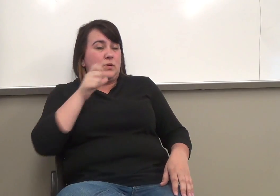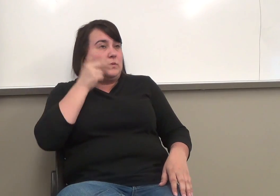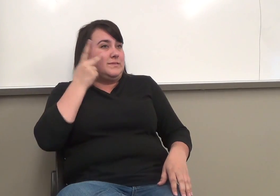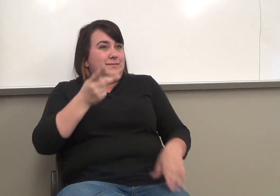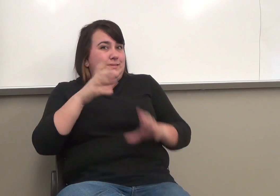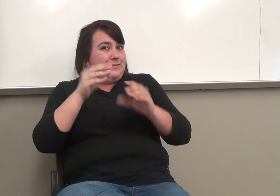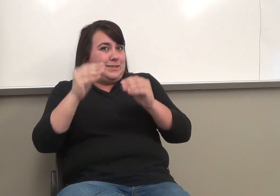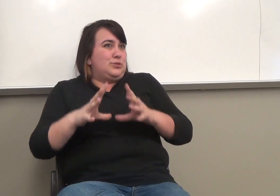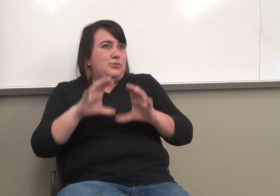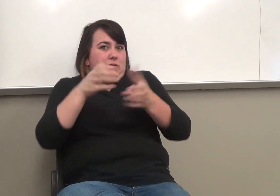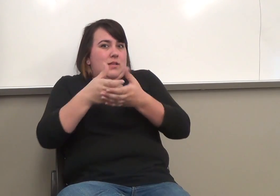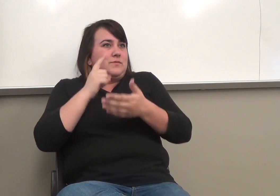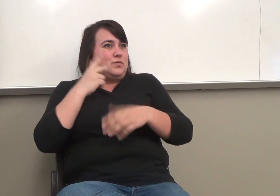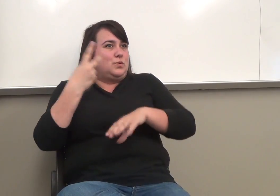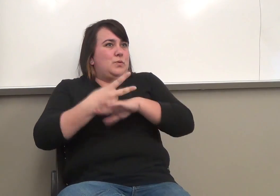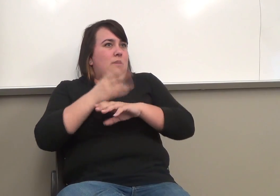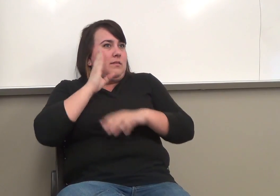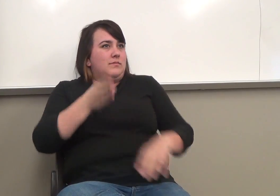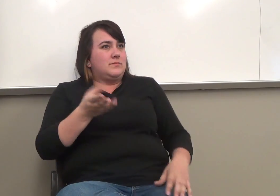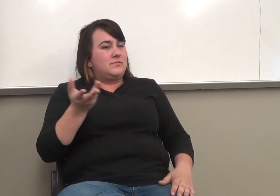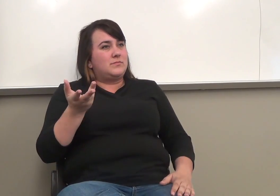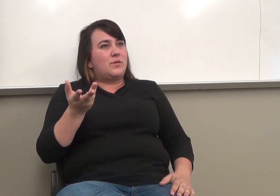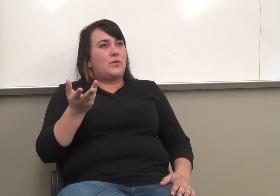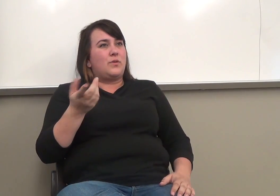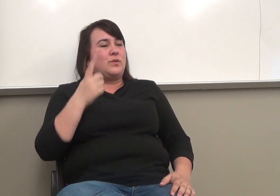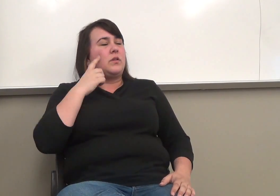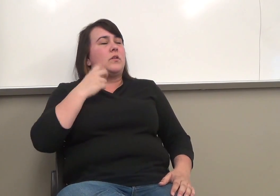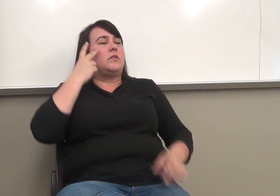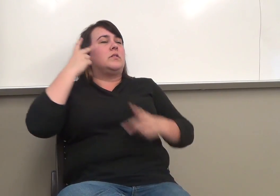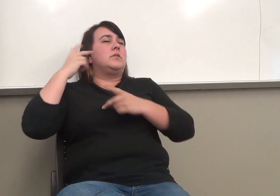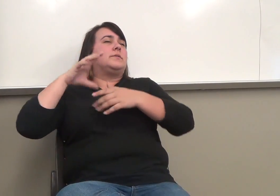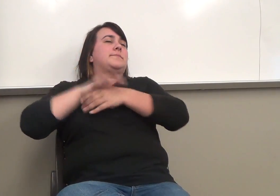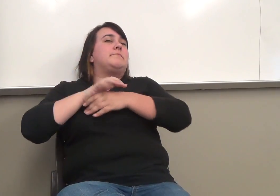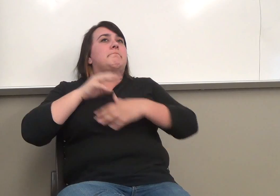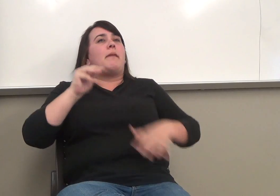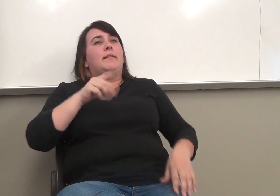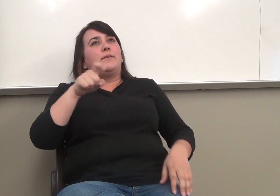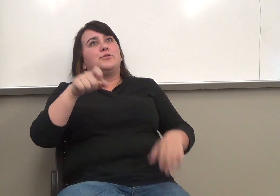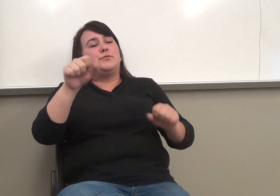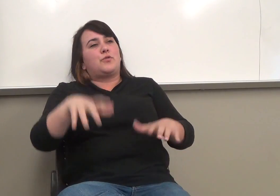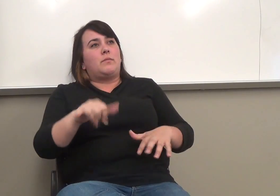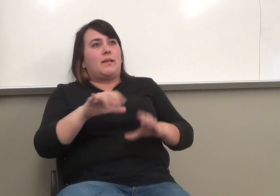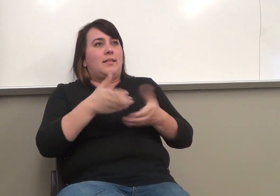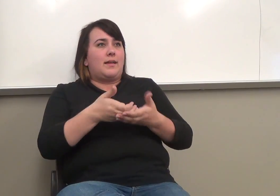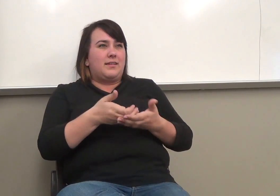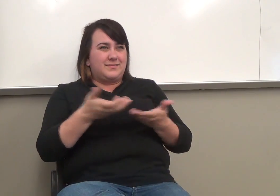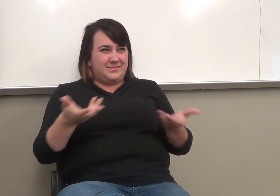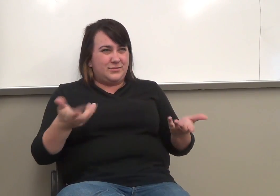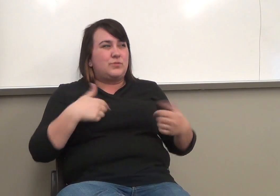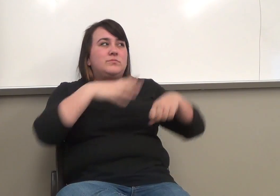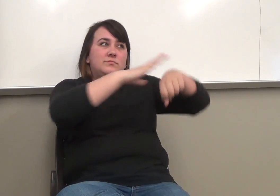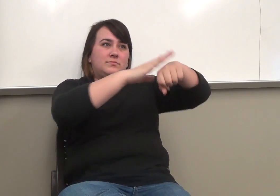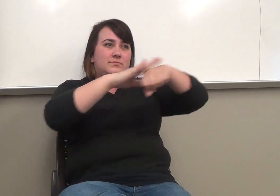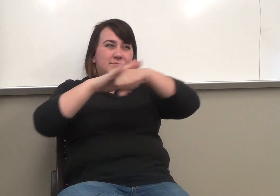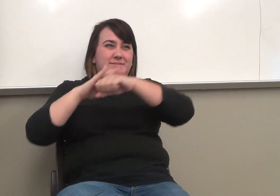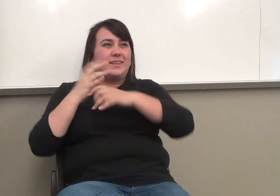kind of forget, oh yeah, Monday I should have decided to drop that class. So you need to do it before midnight on Monday the